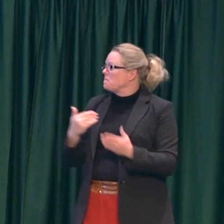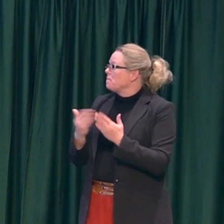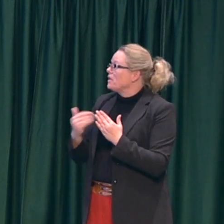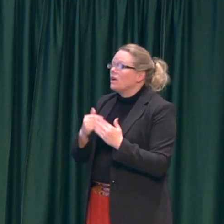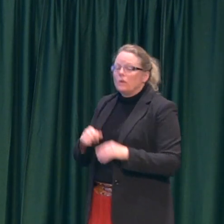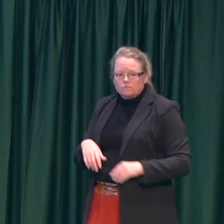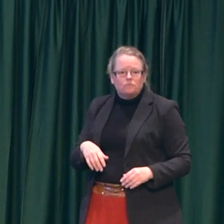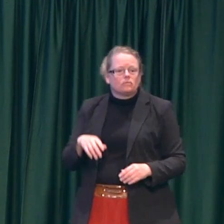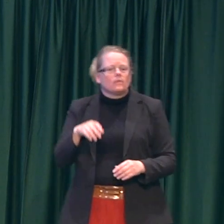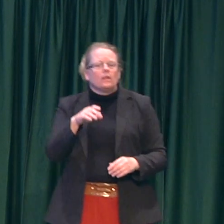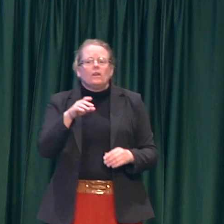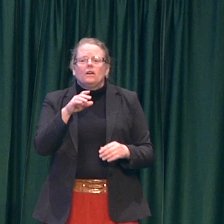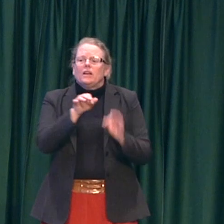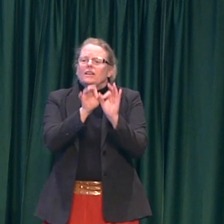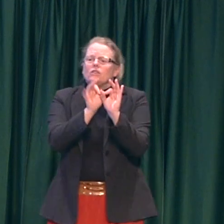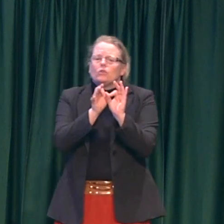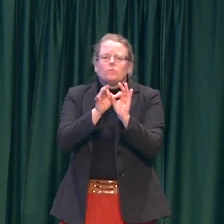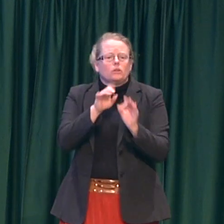I think that's pretty cool.